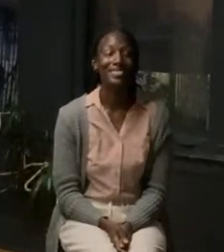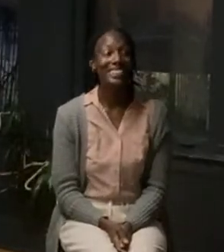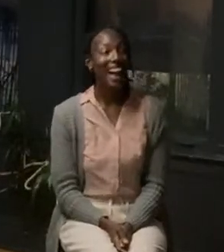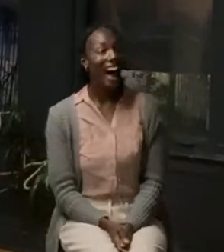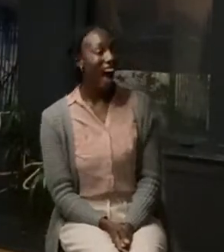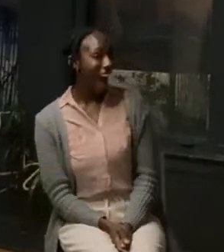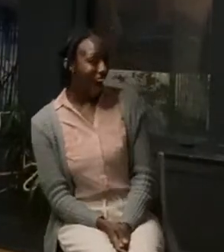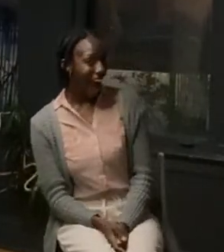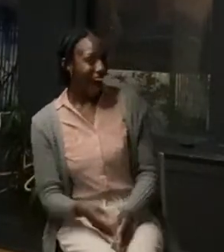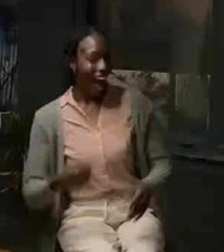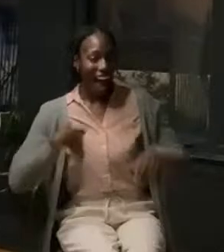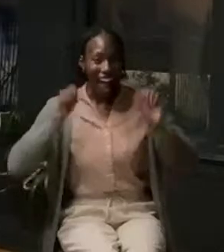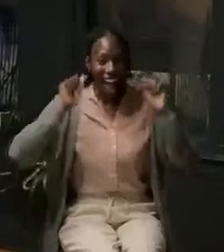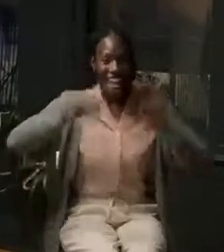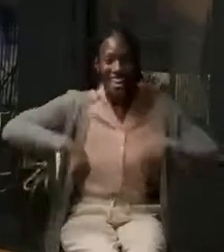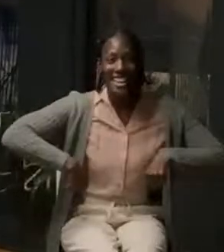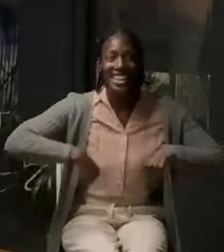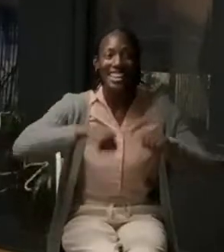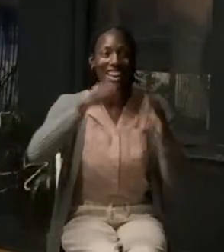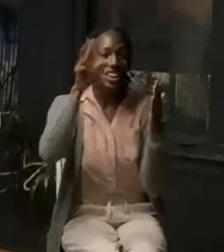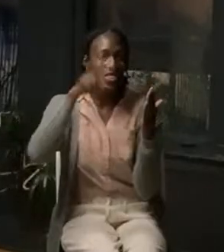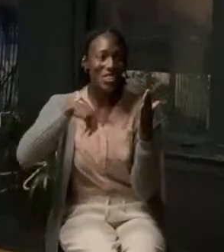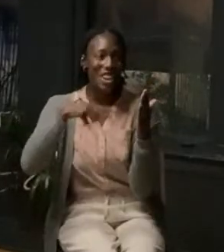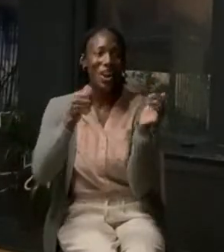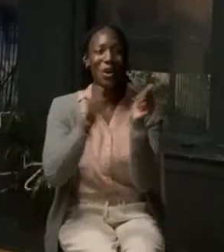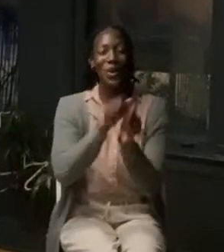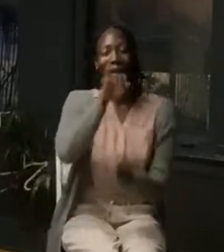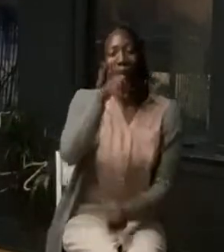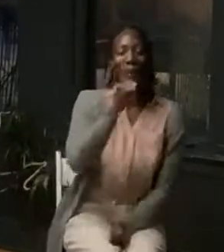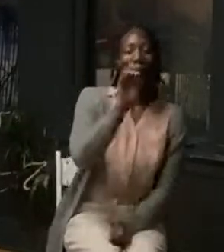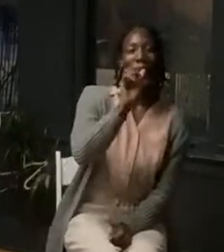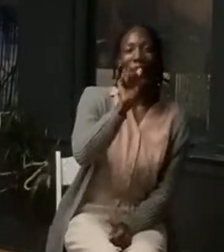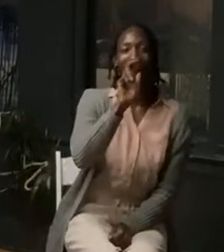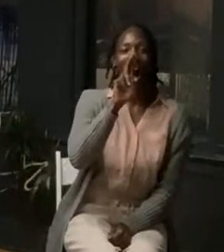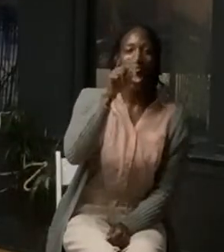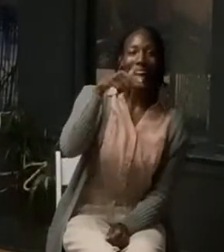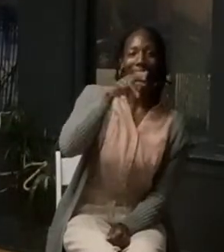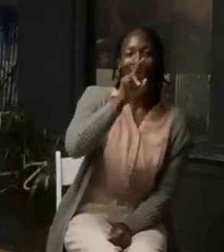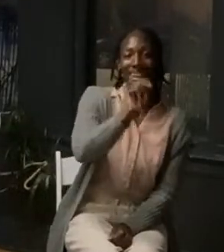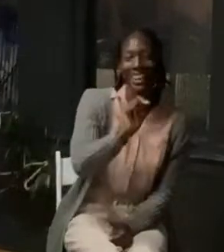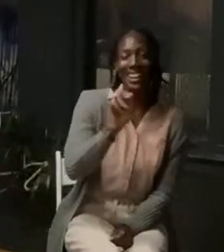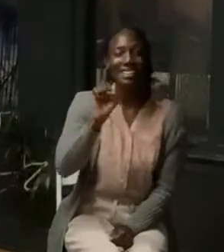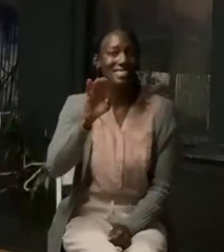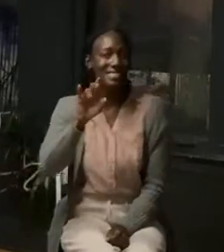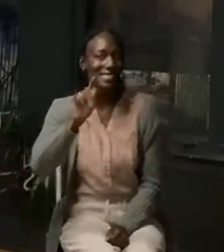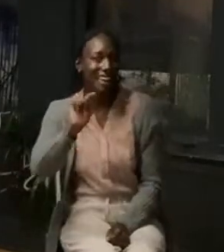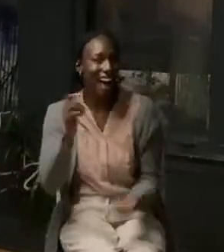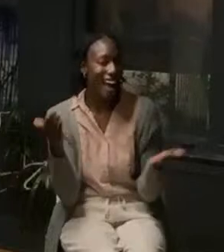Yay, I get to read with Joaquín and Scott here. That's awesome.